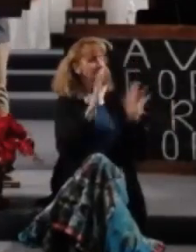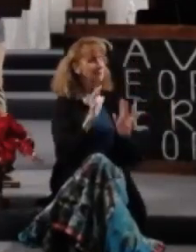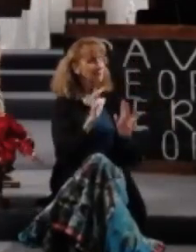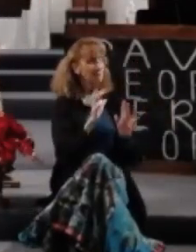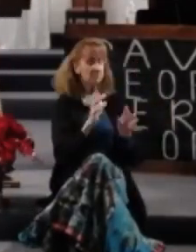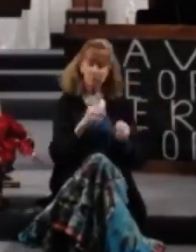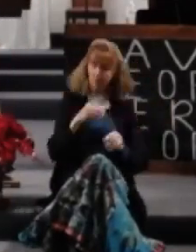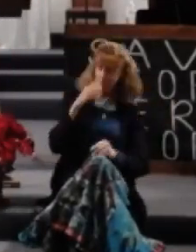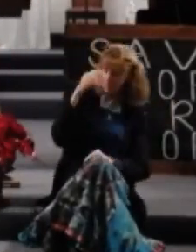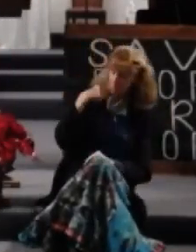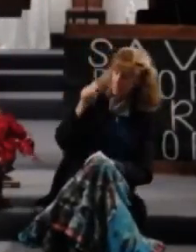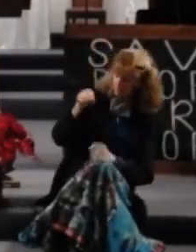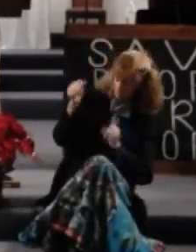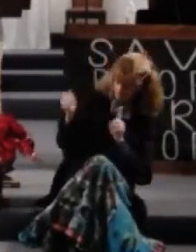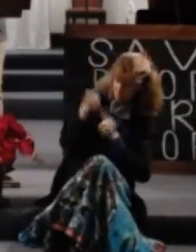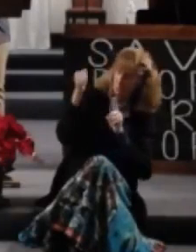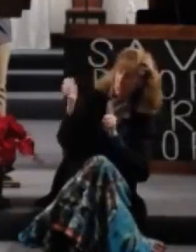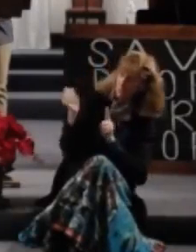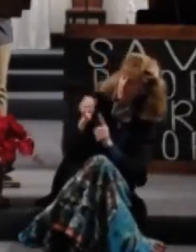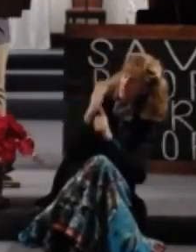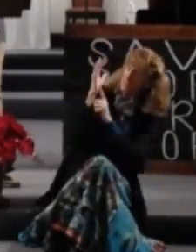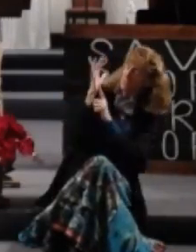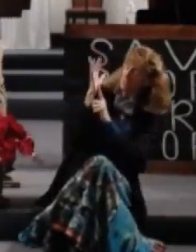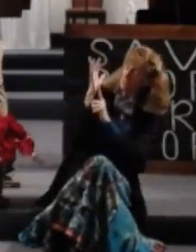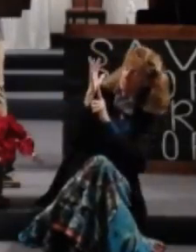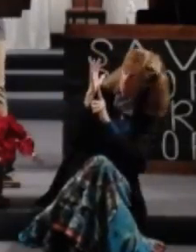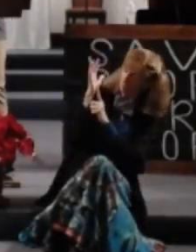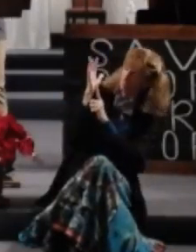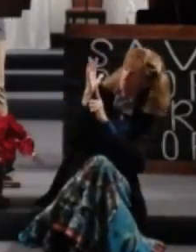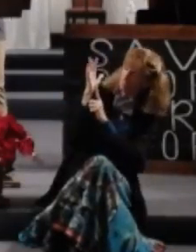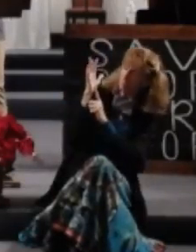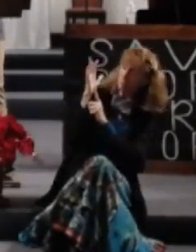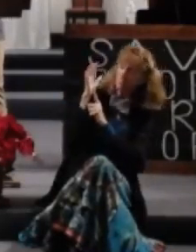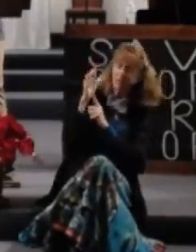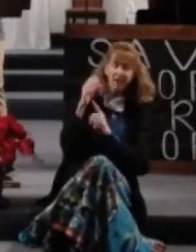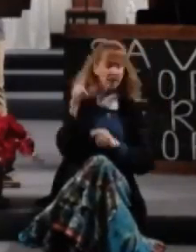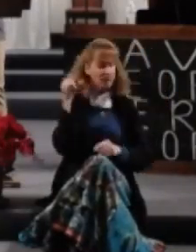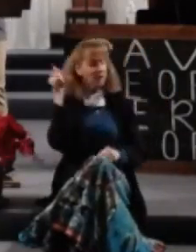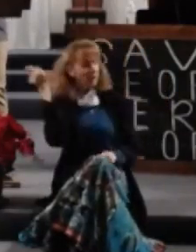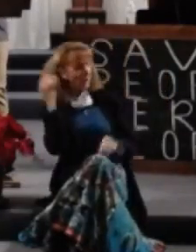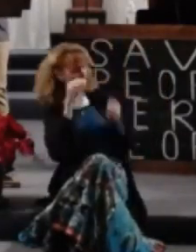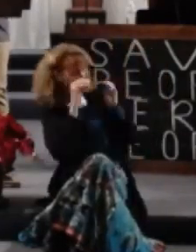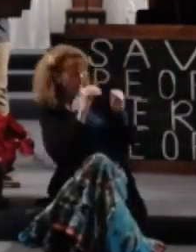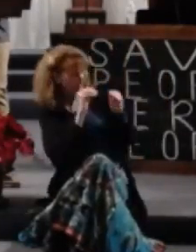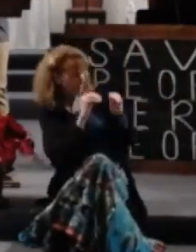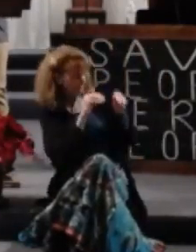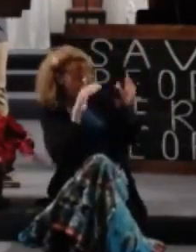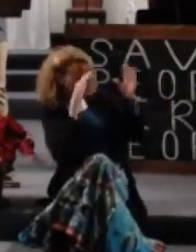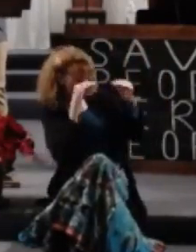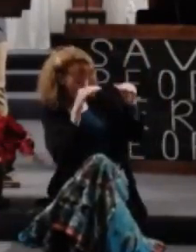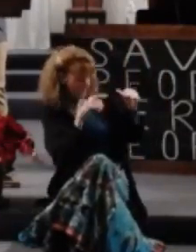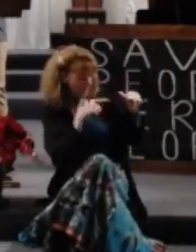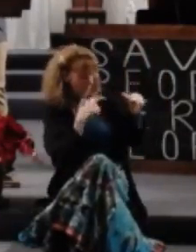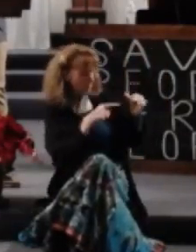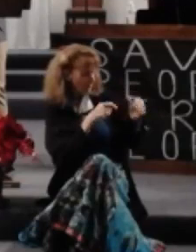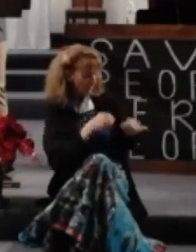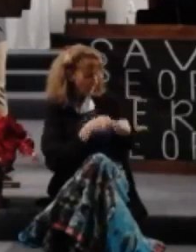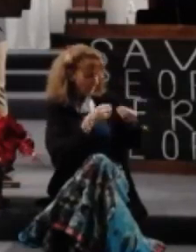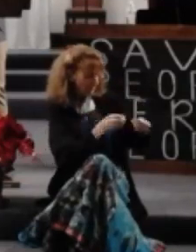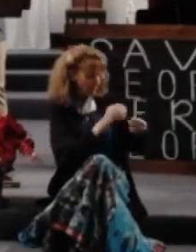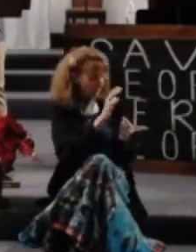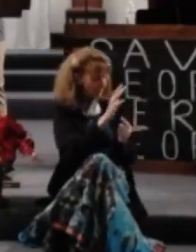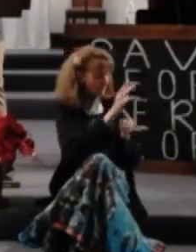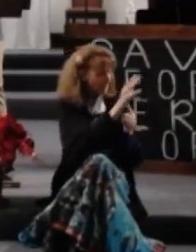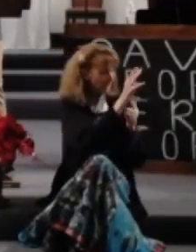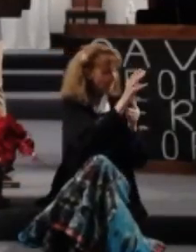course." Well, the teacher says, "Do you expect it to give light after it's half burned down or when